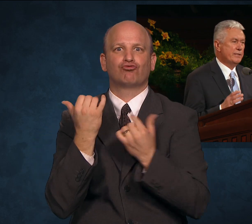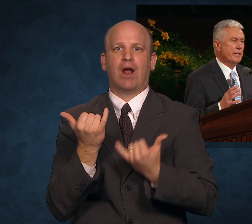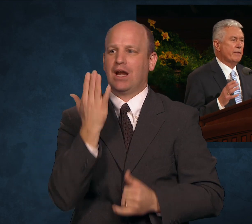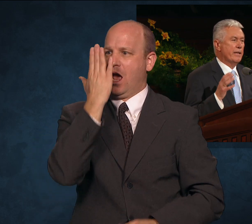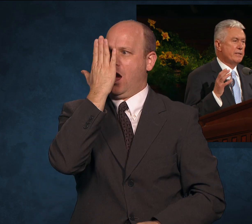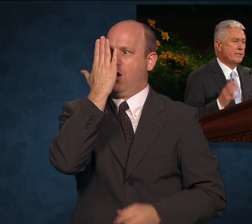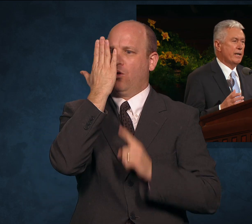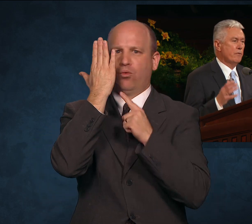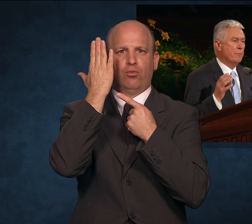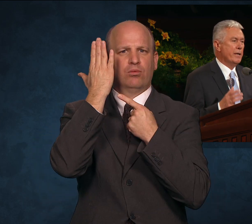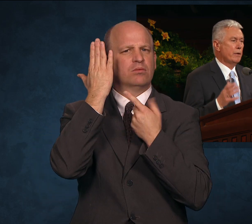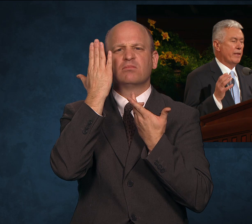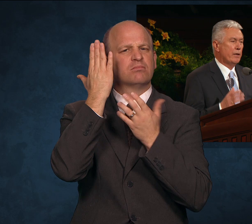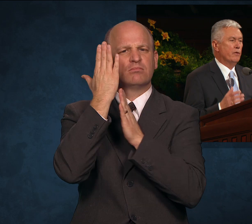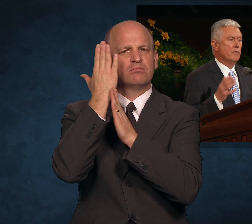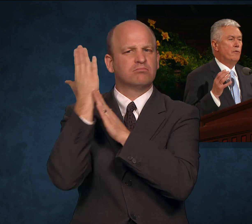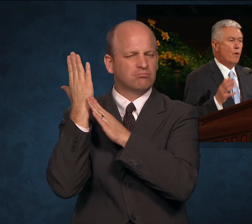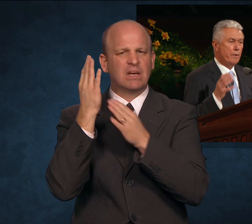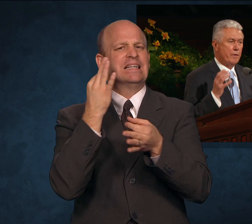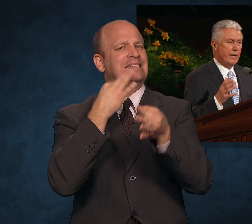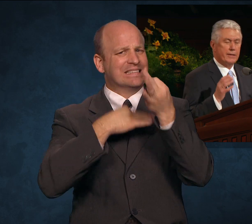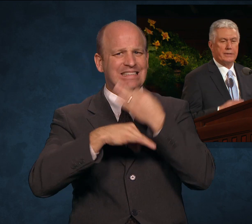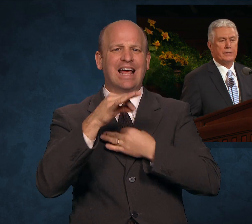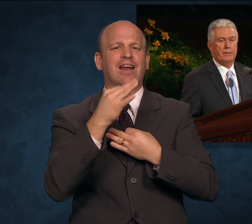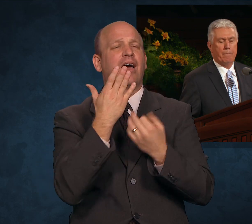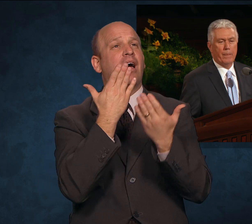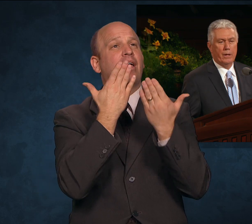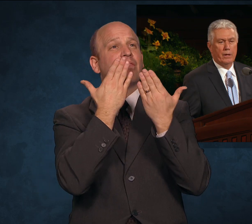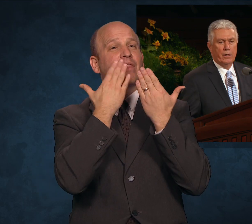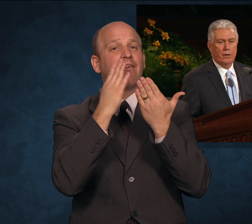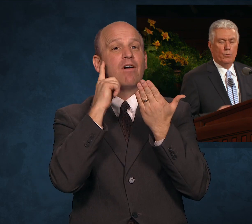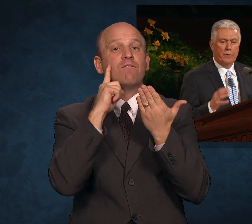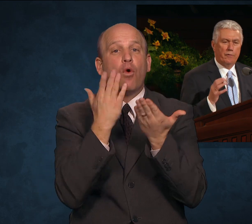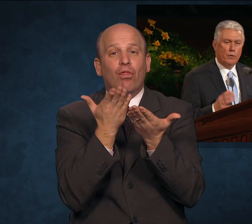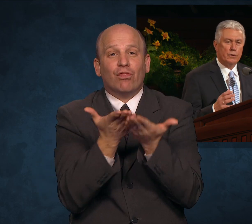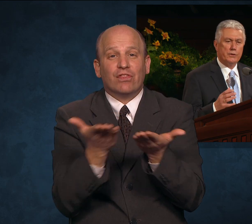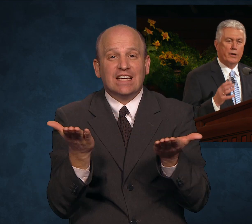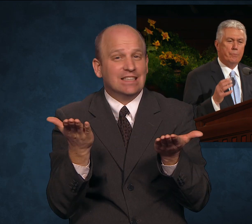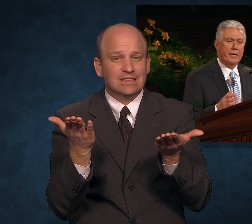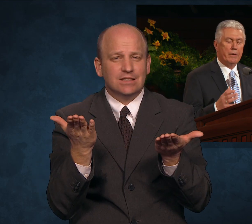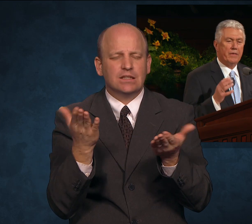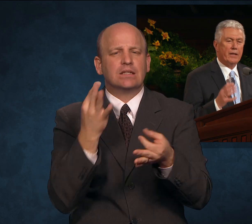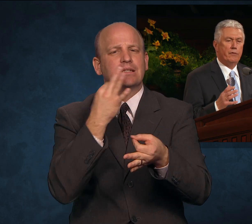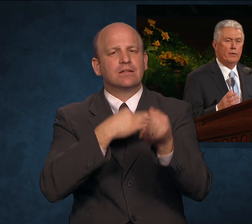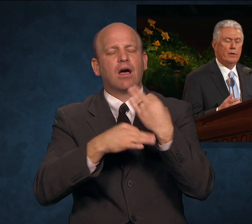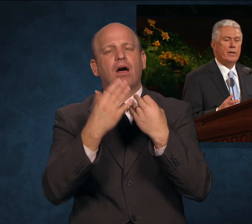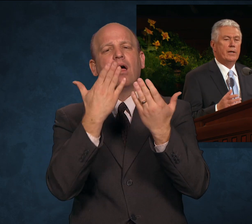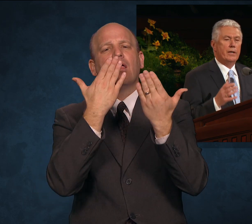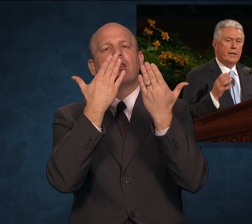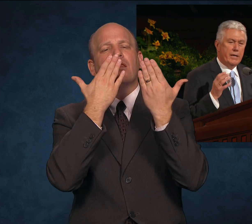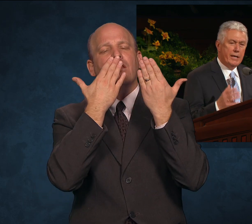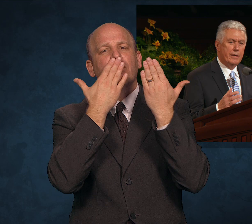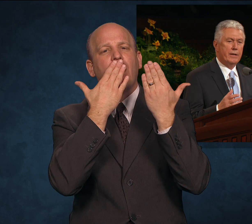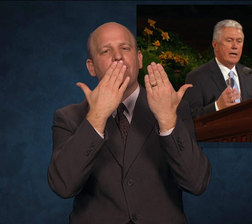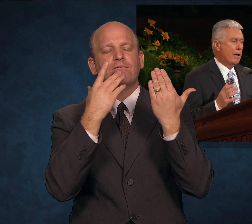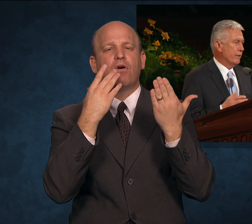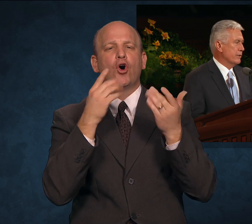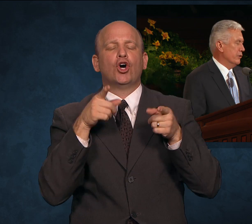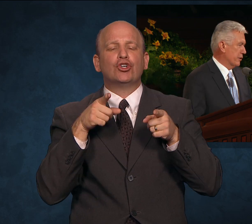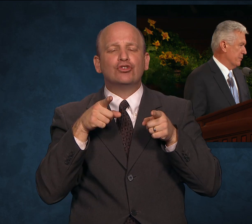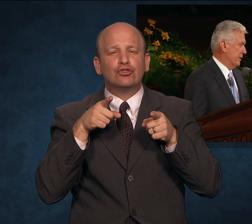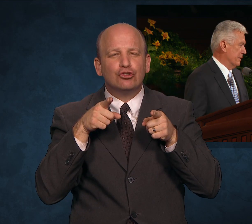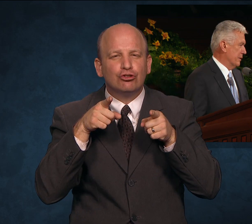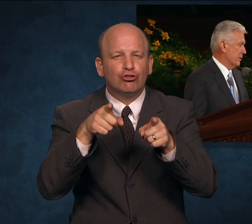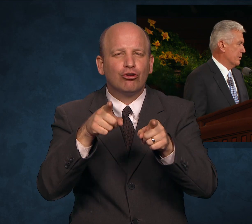I'm suggesting that instead of being thankful for things we focus on being thankful in